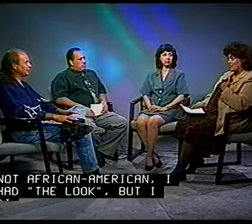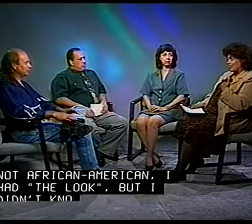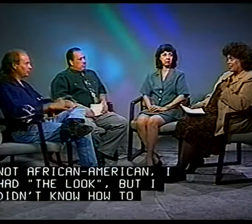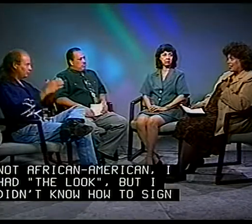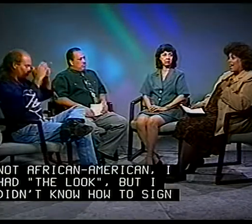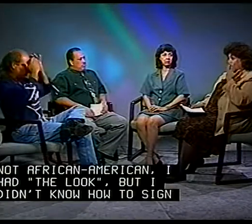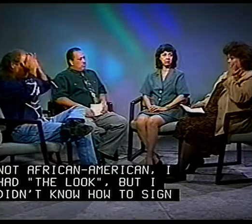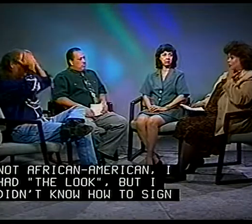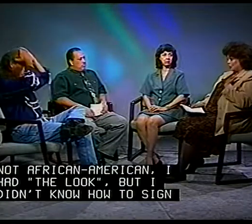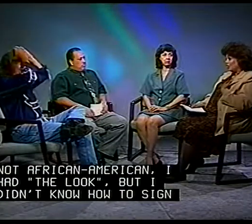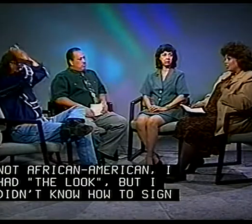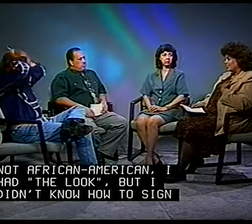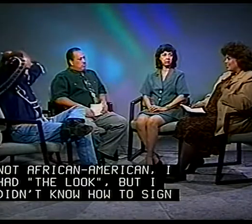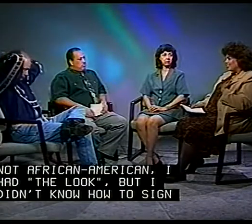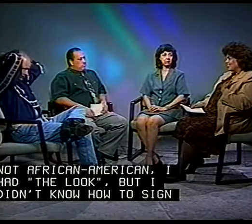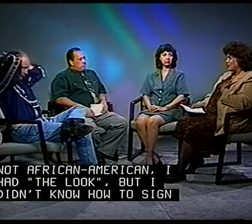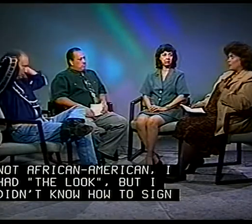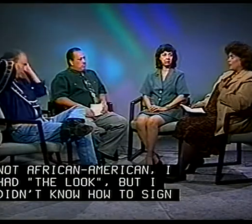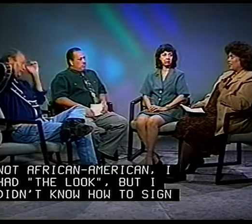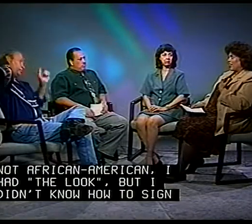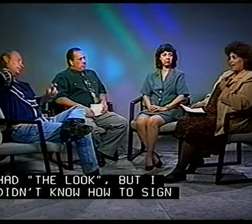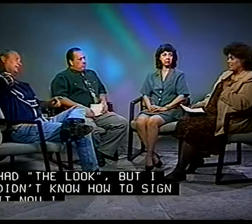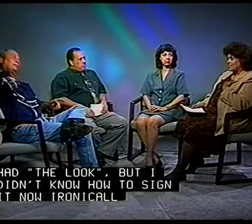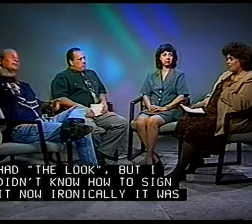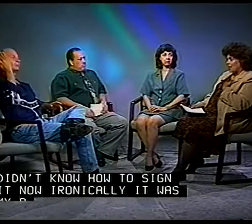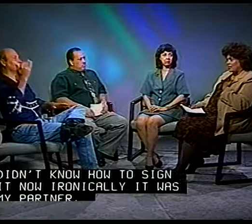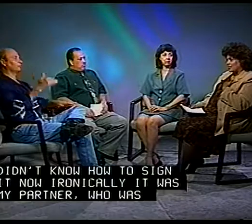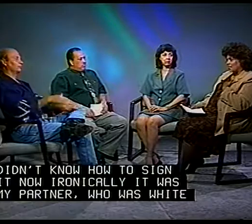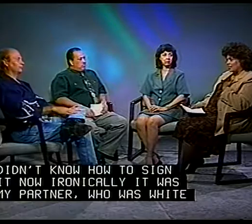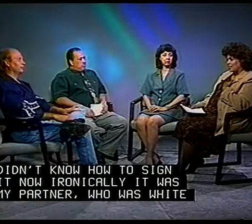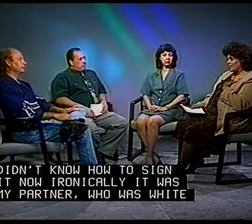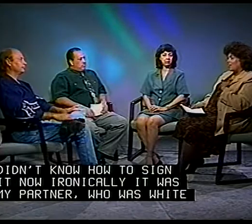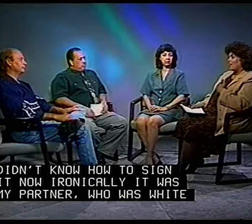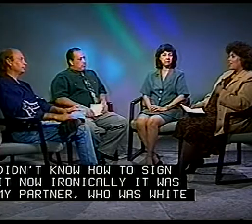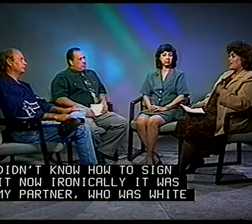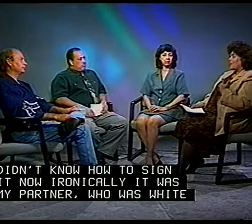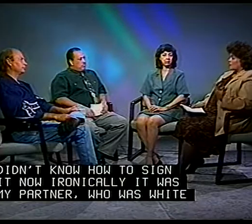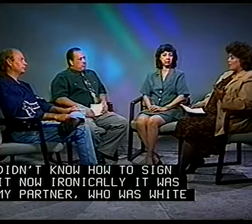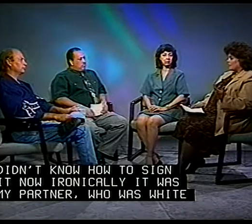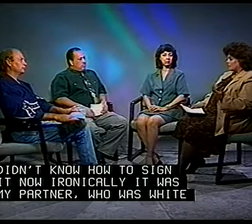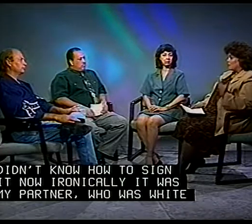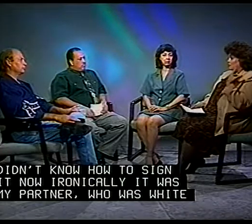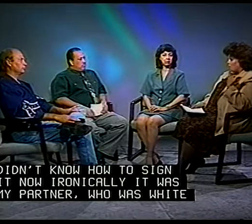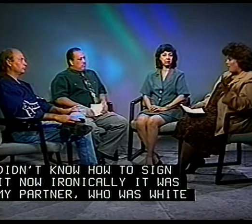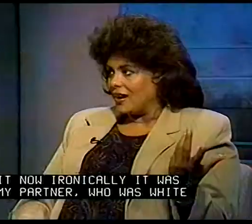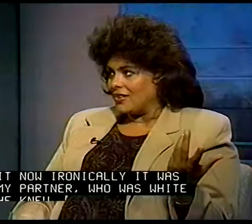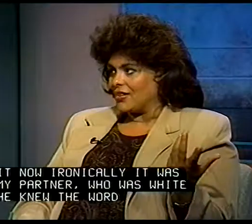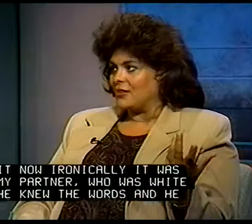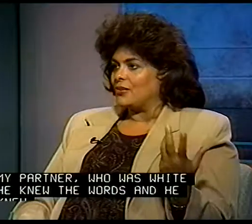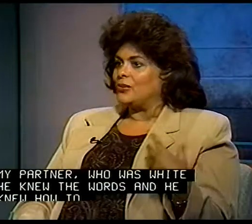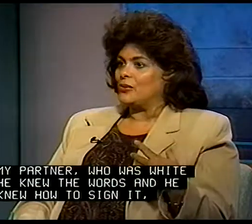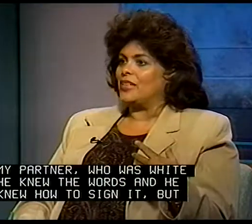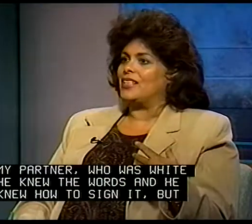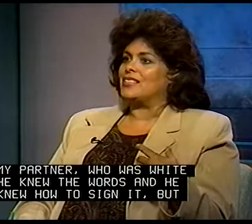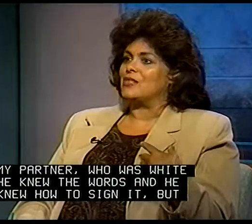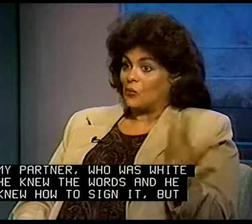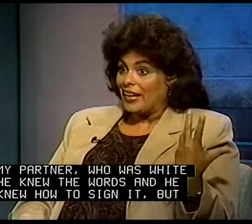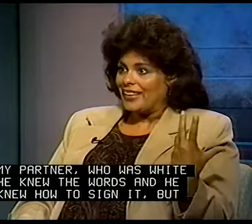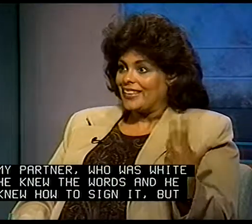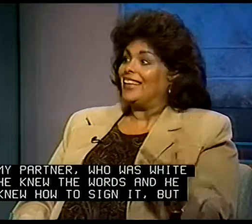African-American. I had the look, but I didn't know how to sign it. Ironically, it was my partner, who was white,